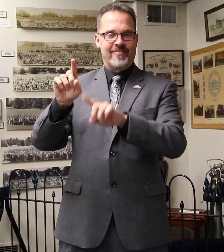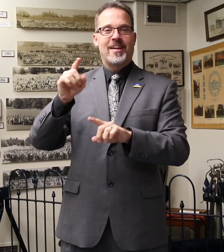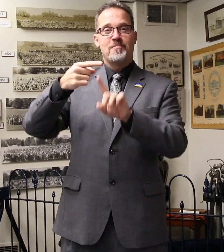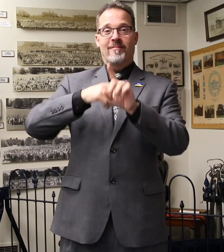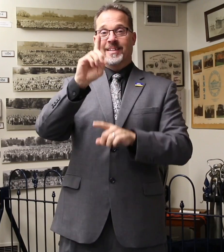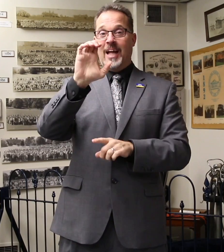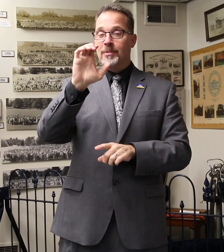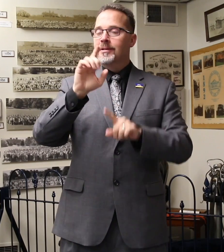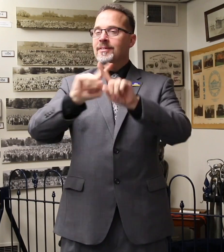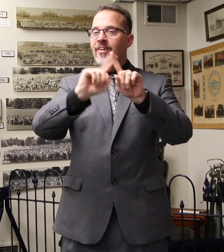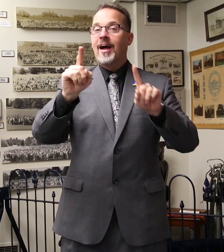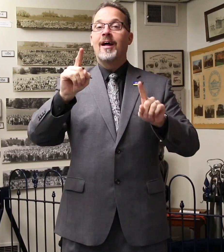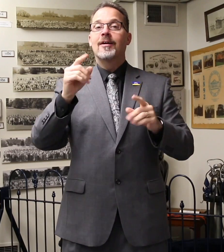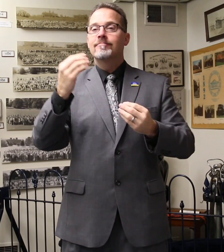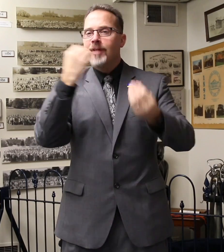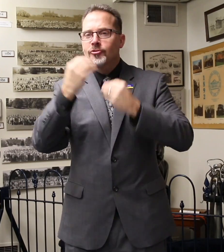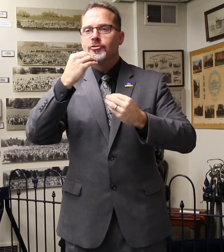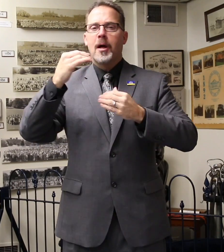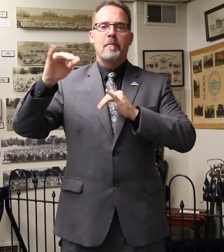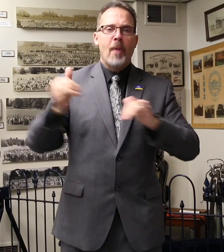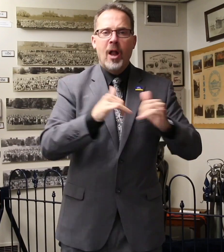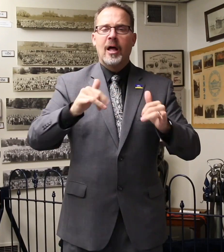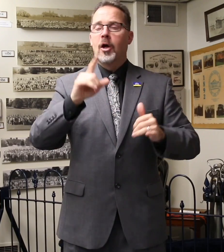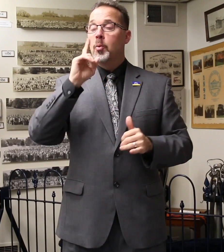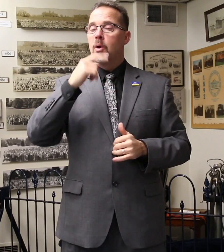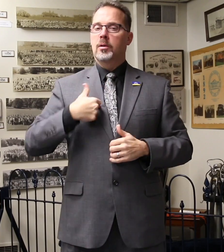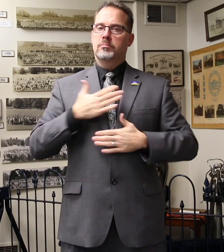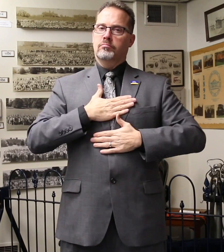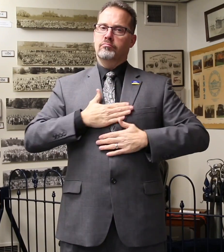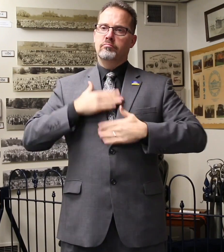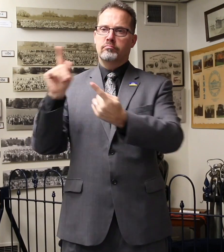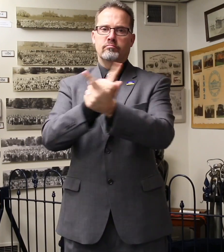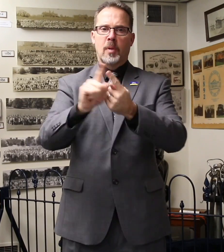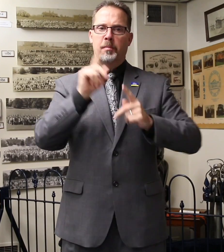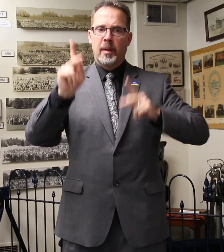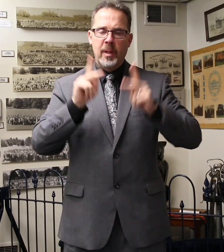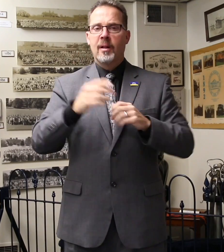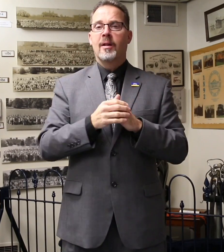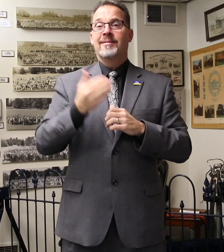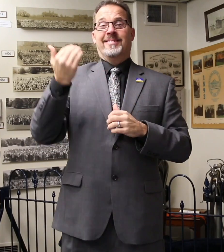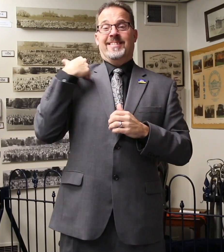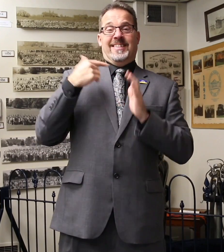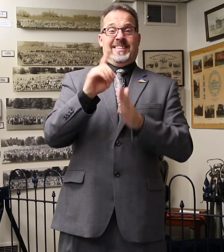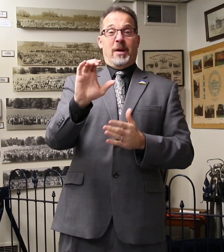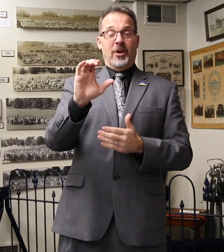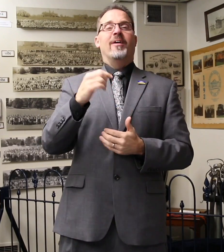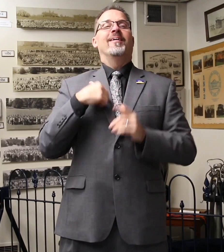and I had various luncheons and parties that I participated in over the course of the month and was able to meet with